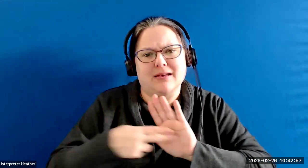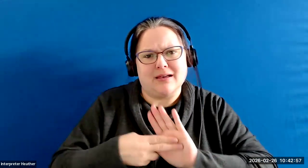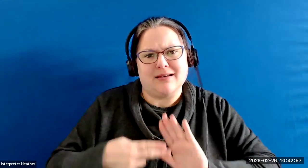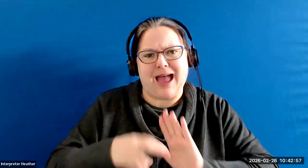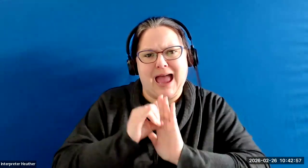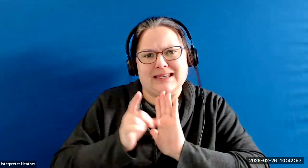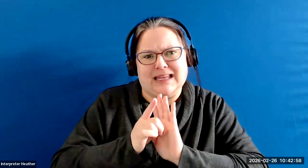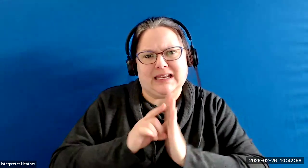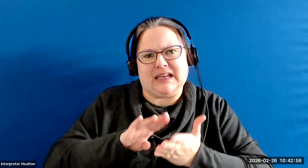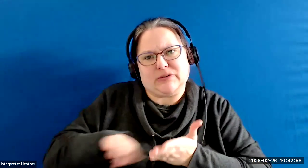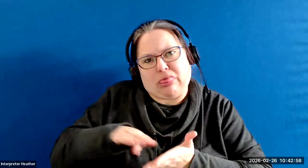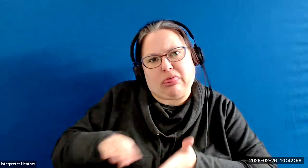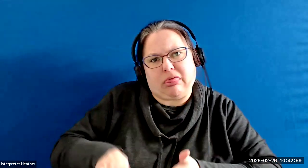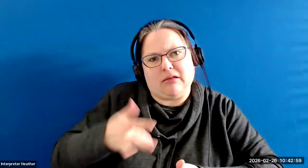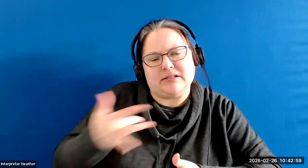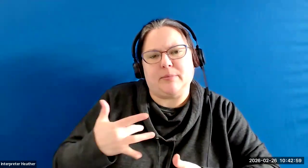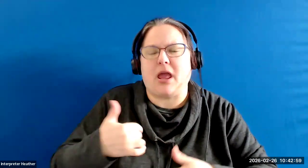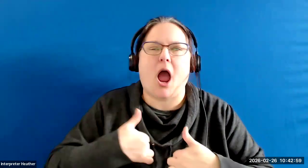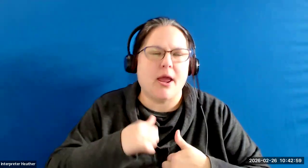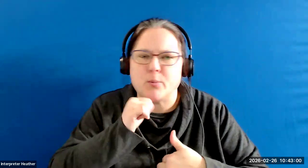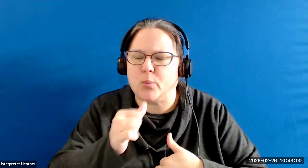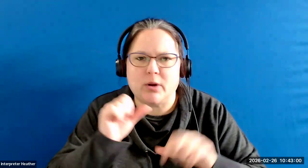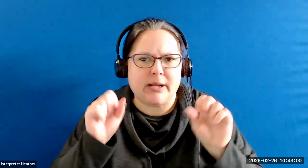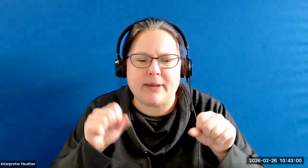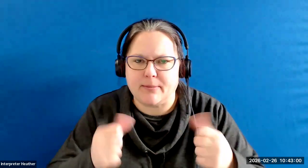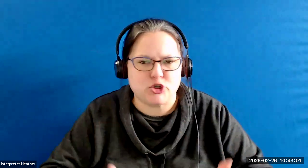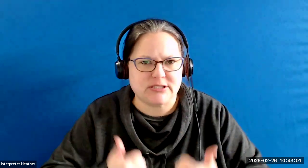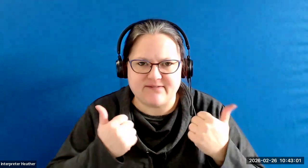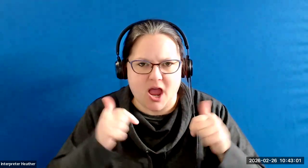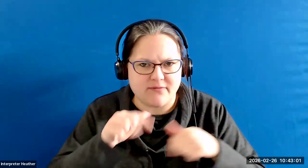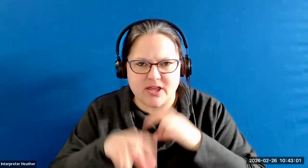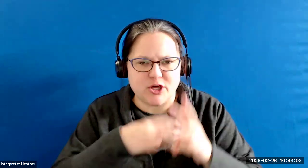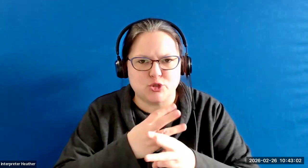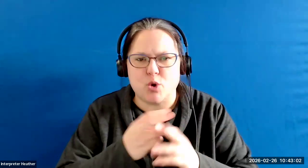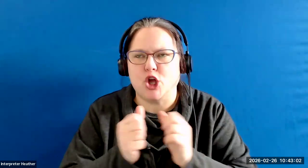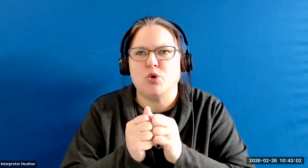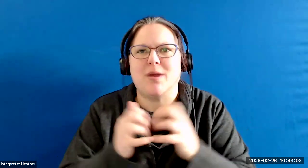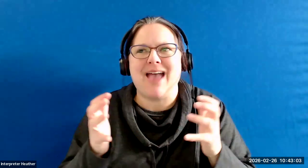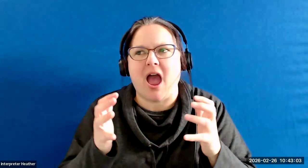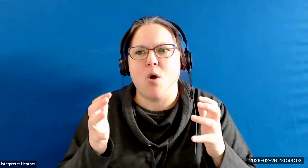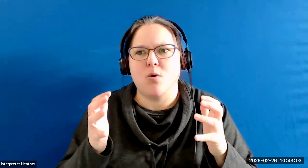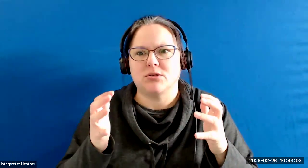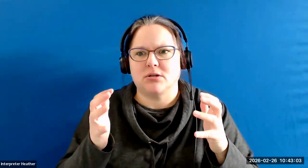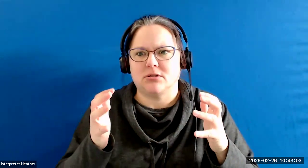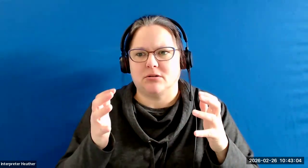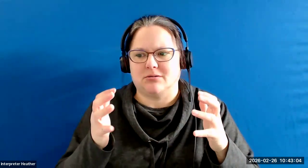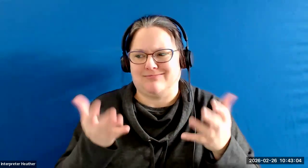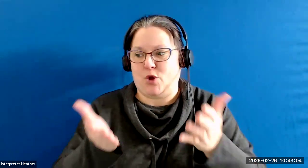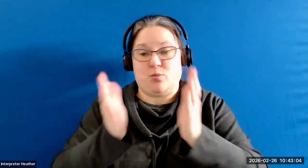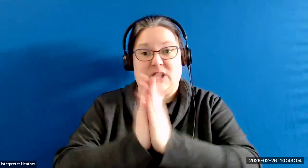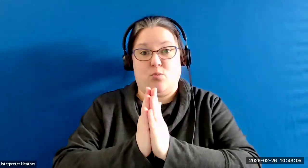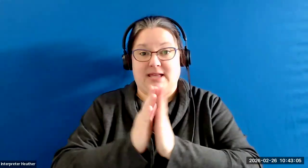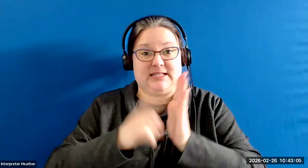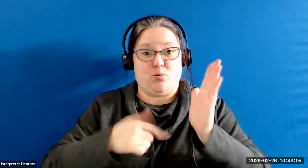identities, I would not be able to survive in this world without requesting things